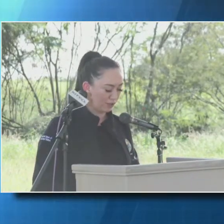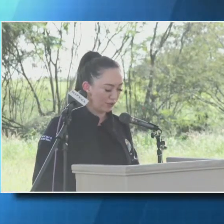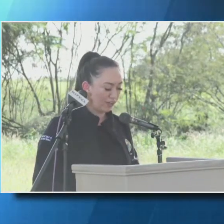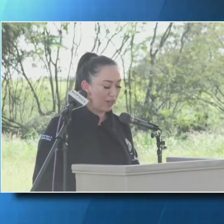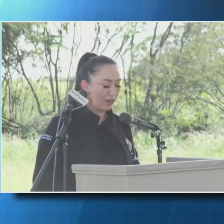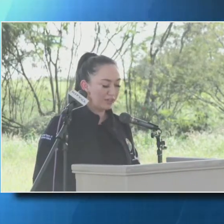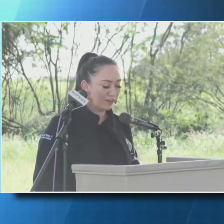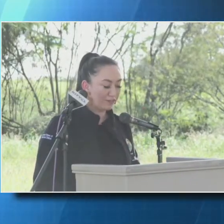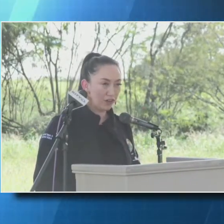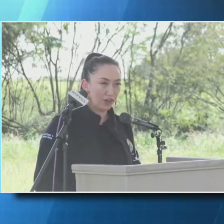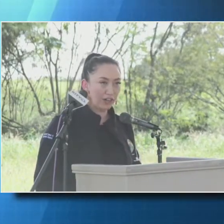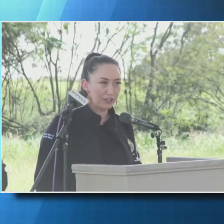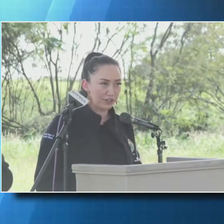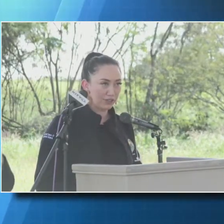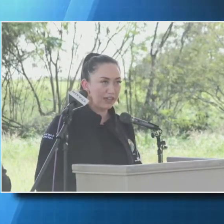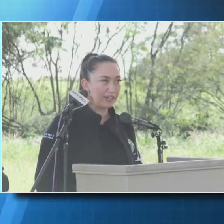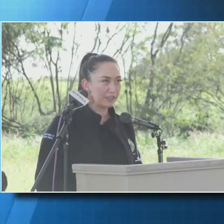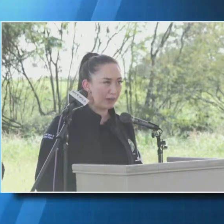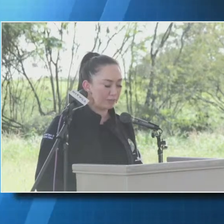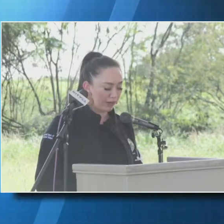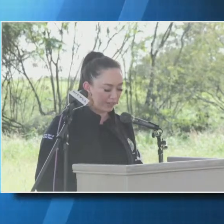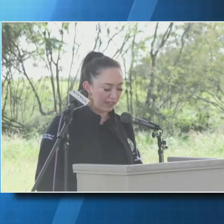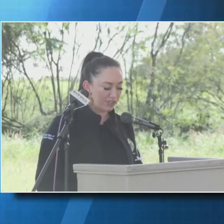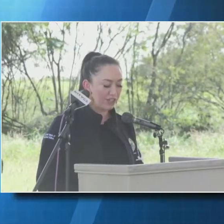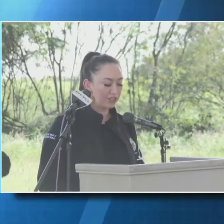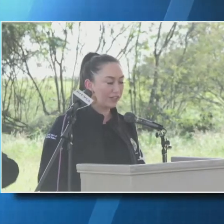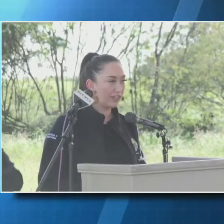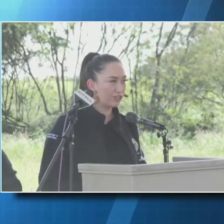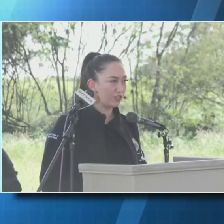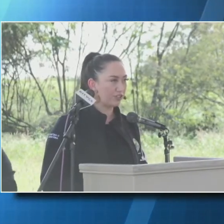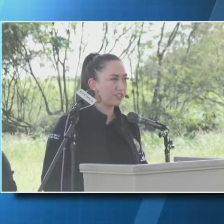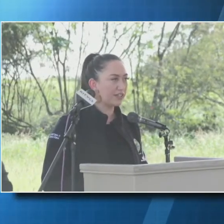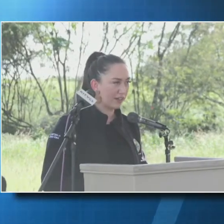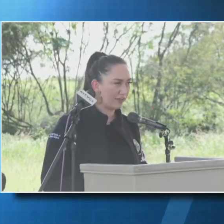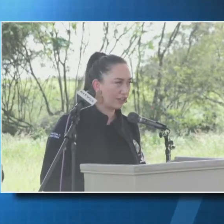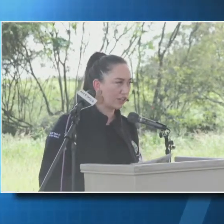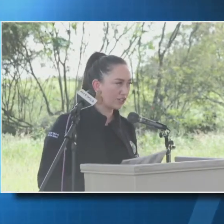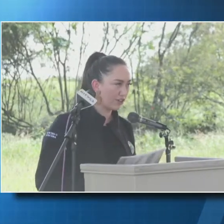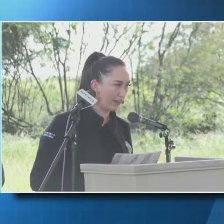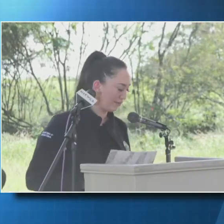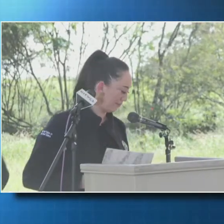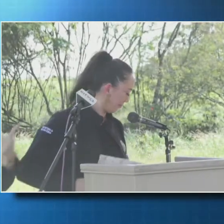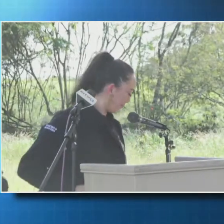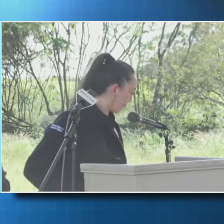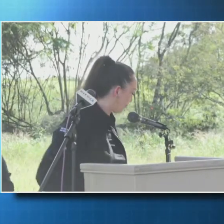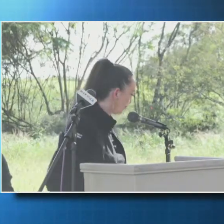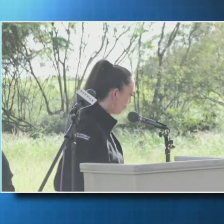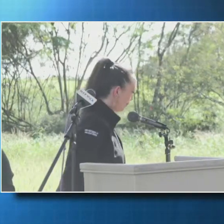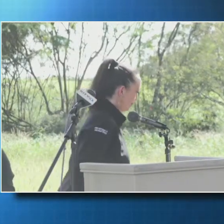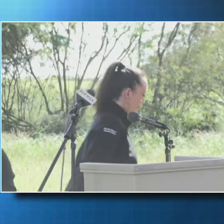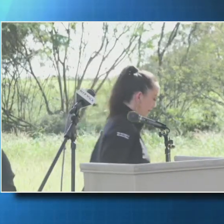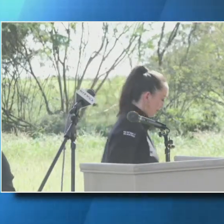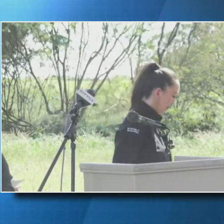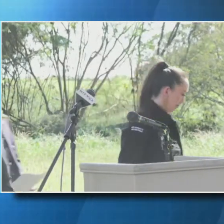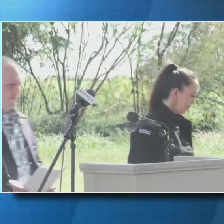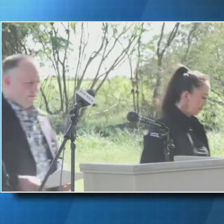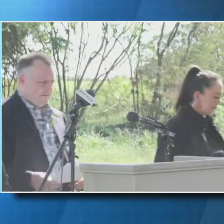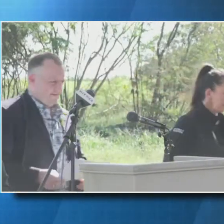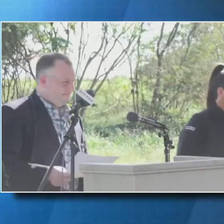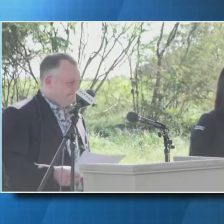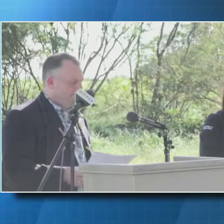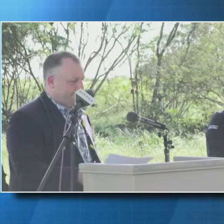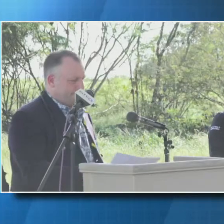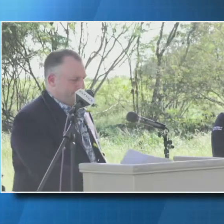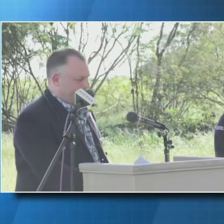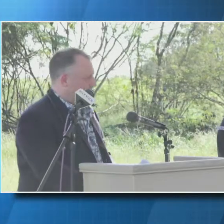Maui interim housing plan. You can see a live shot of the press conference there. It was slated to start at 2 o'clock, so it could happen any minute now. And